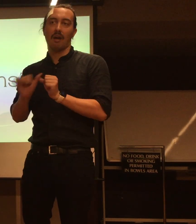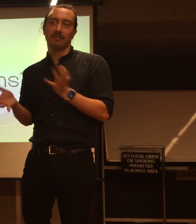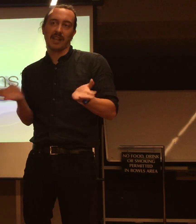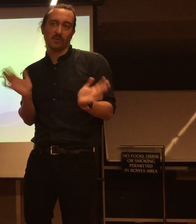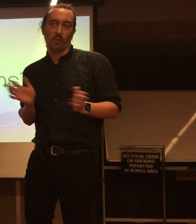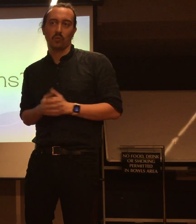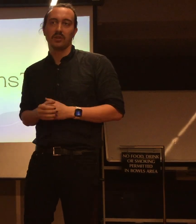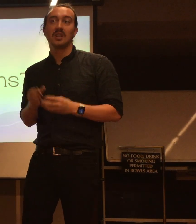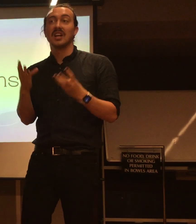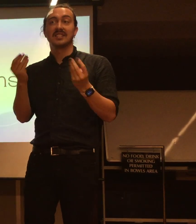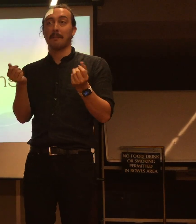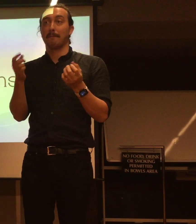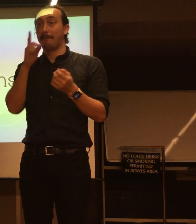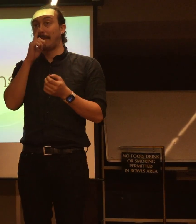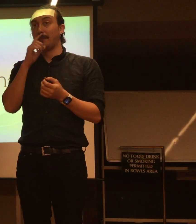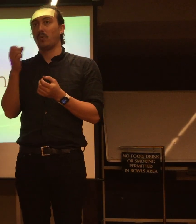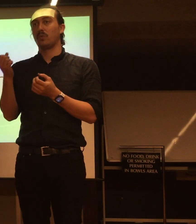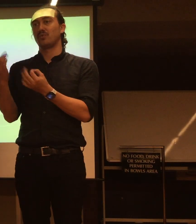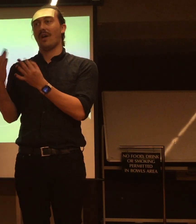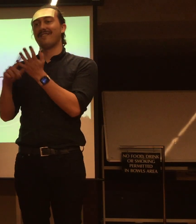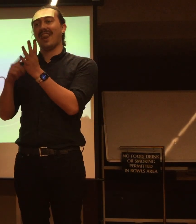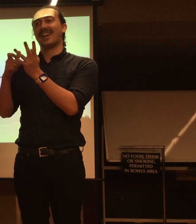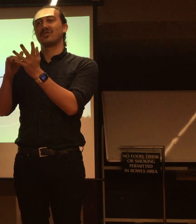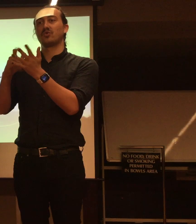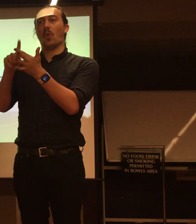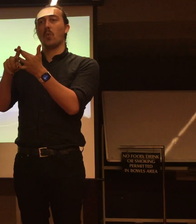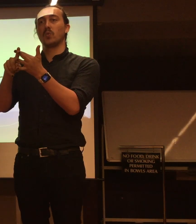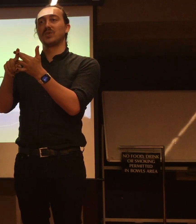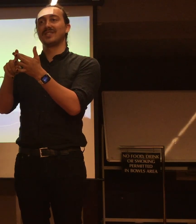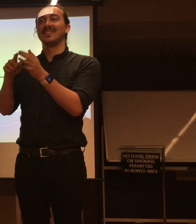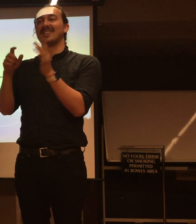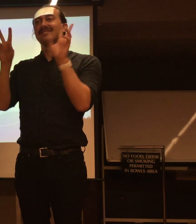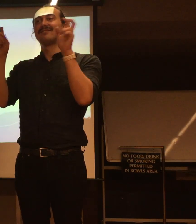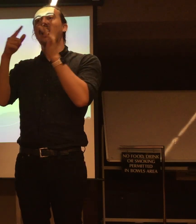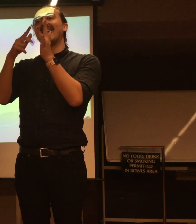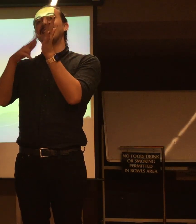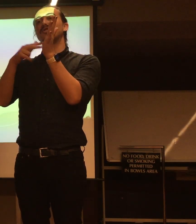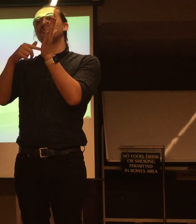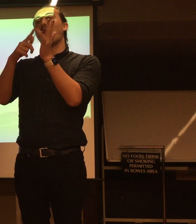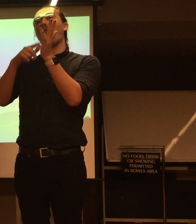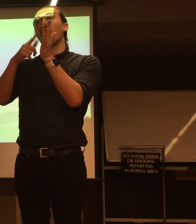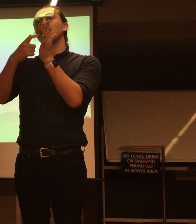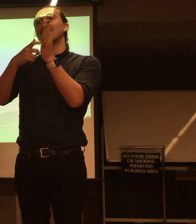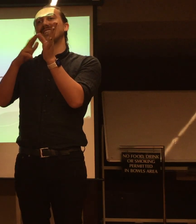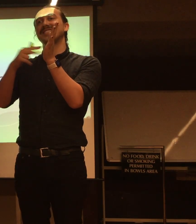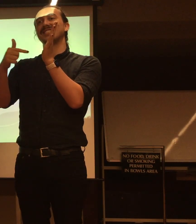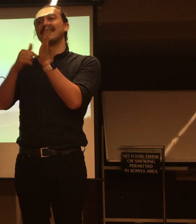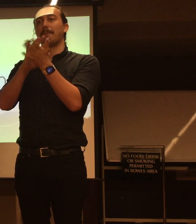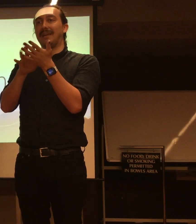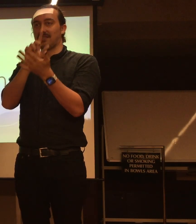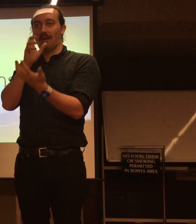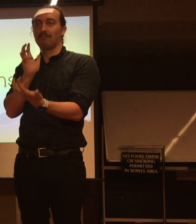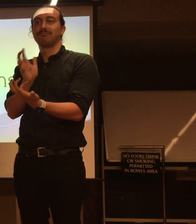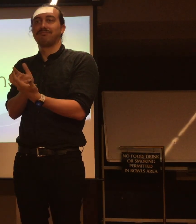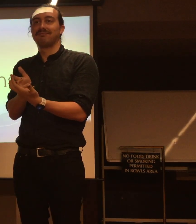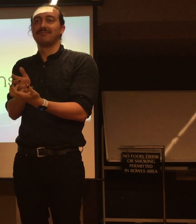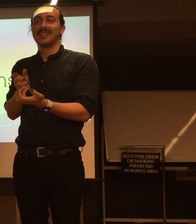some people are lactose intolerant and they can't digest it.